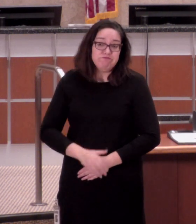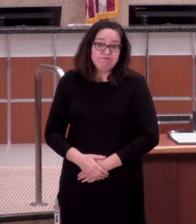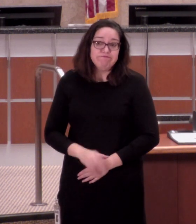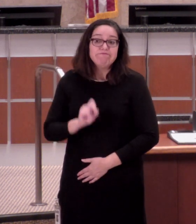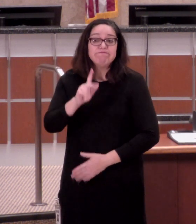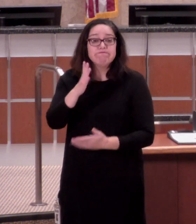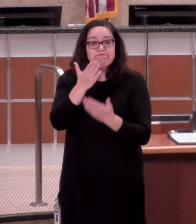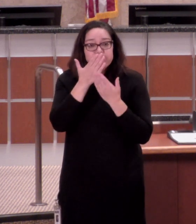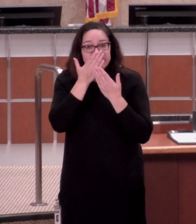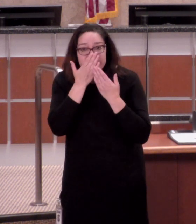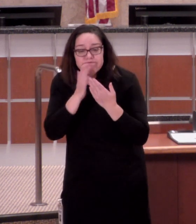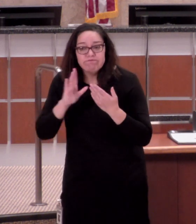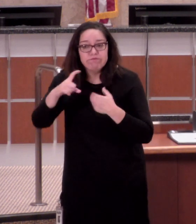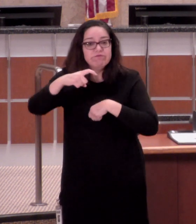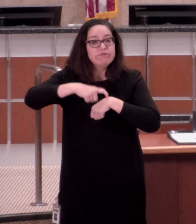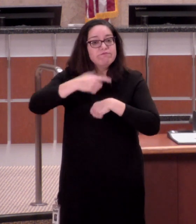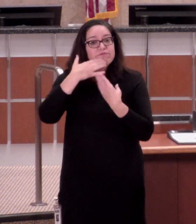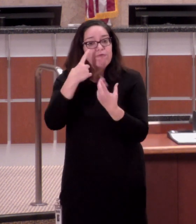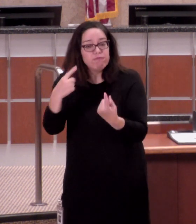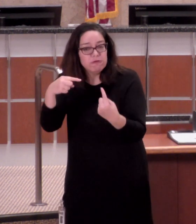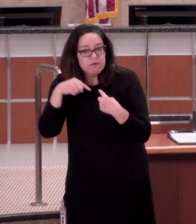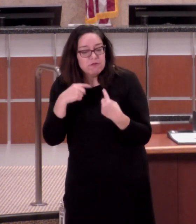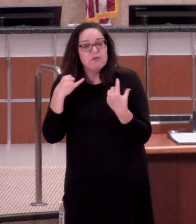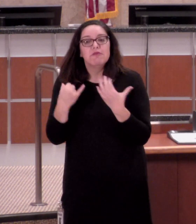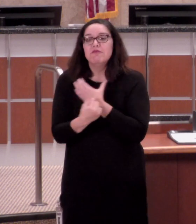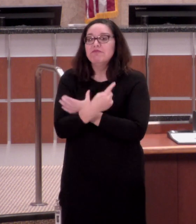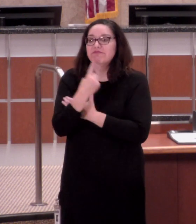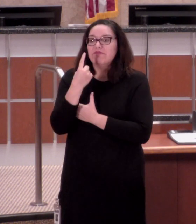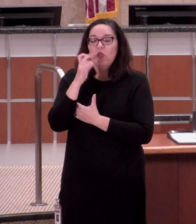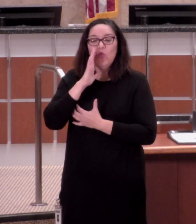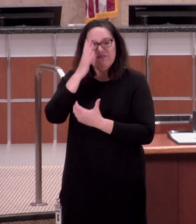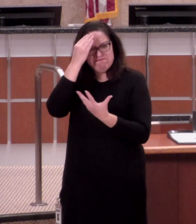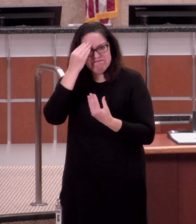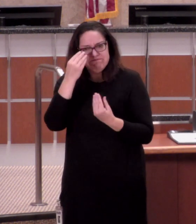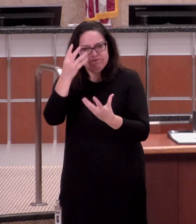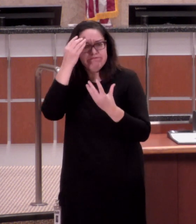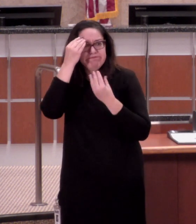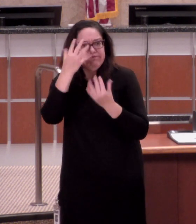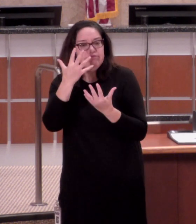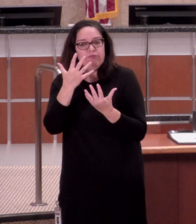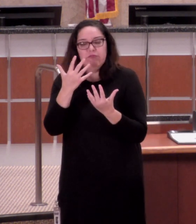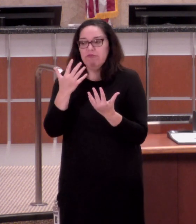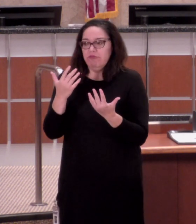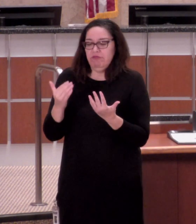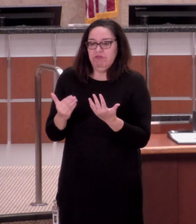Okay, thank you for your time. Thank you for coming out today, and we will keep you advised of